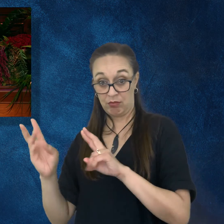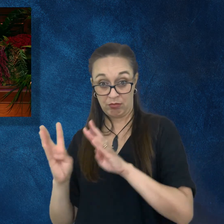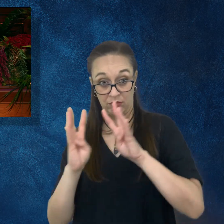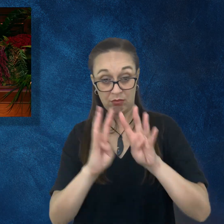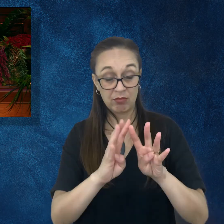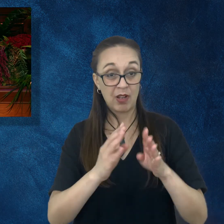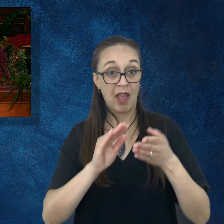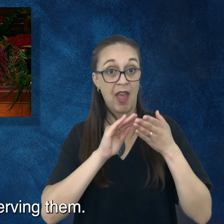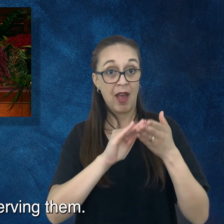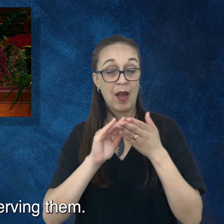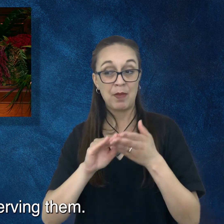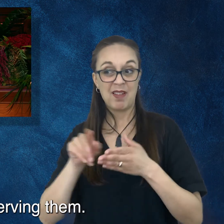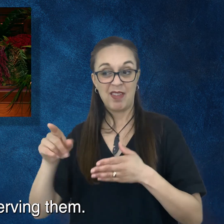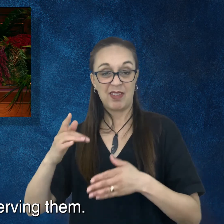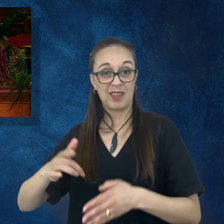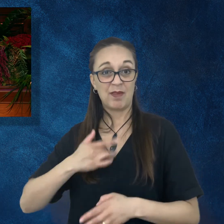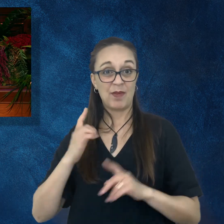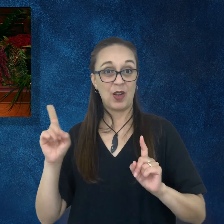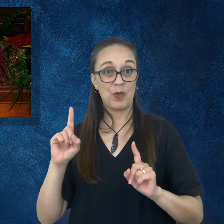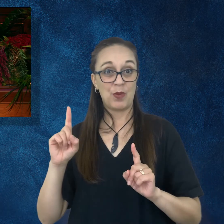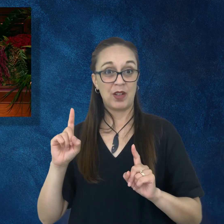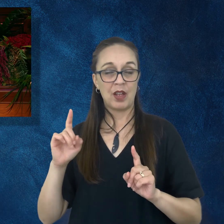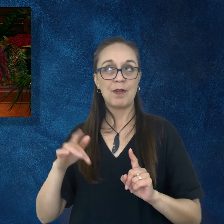as His hands in serving them.